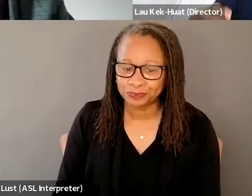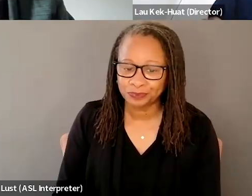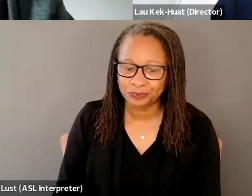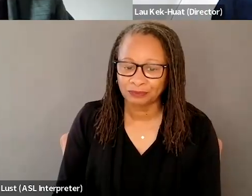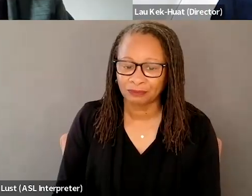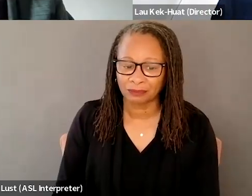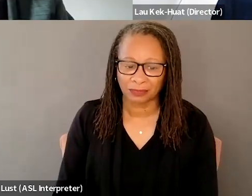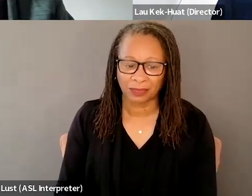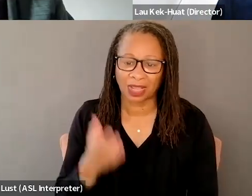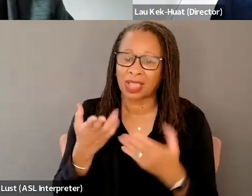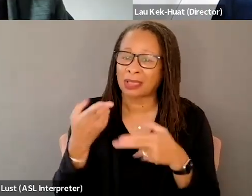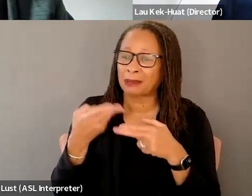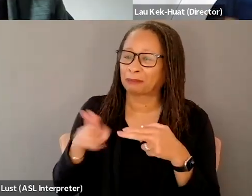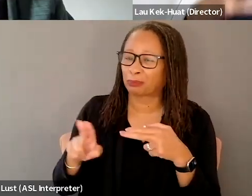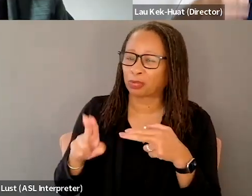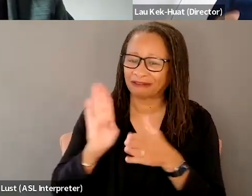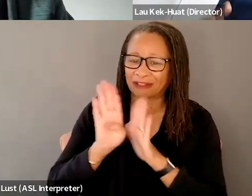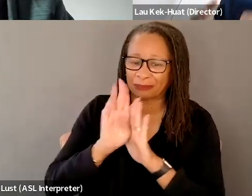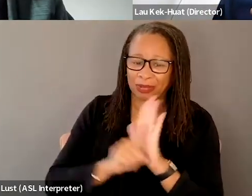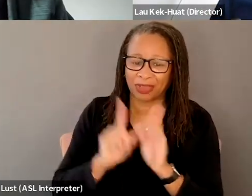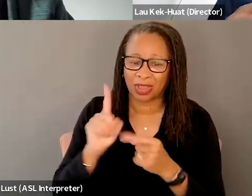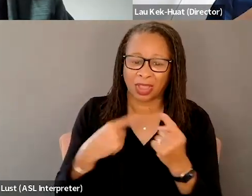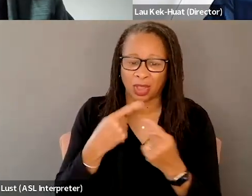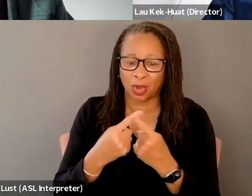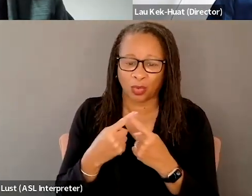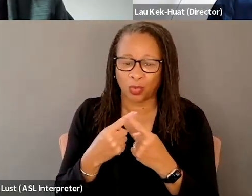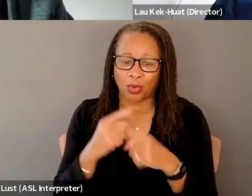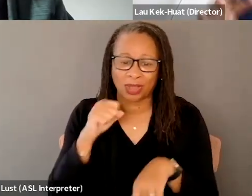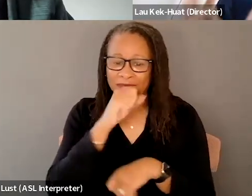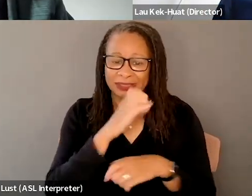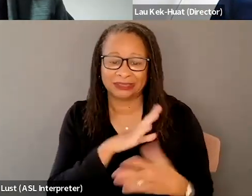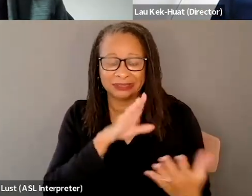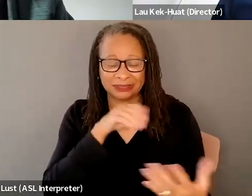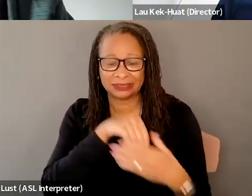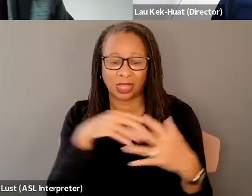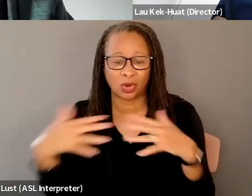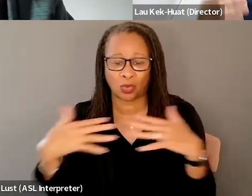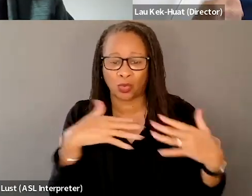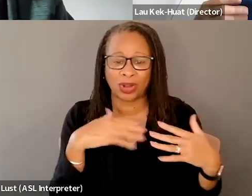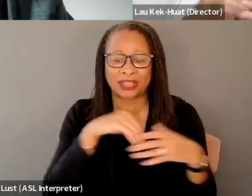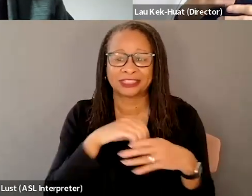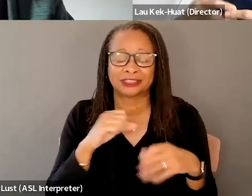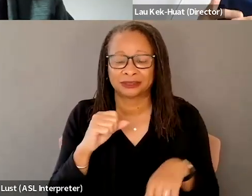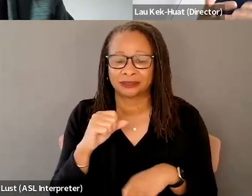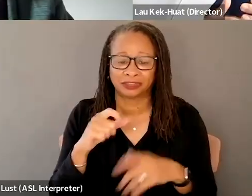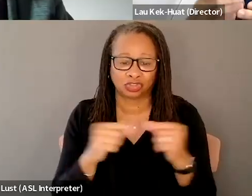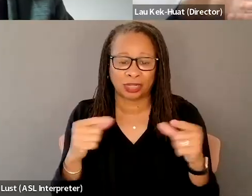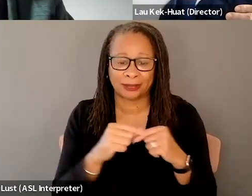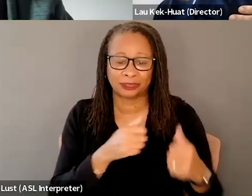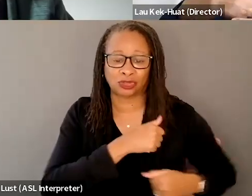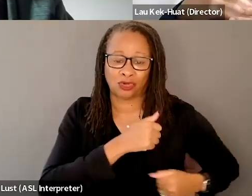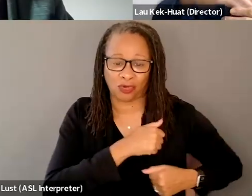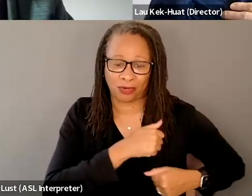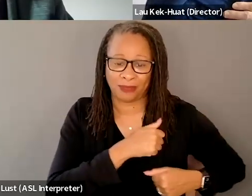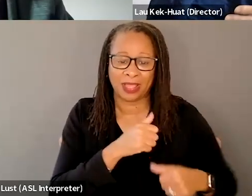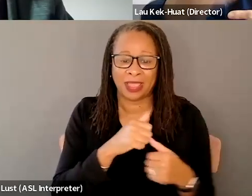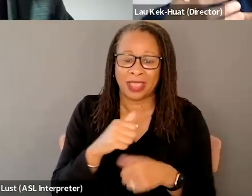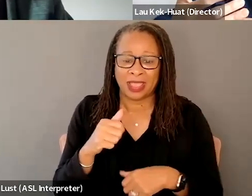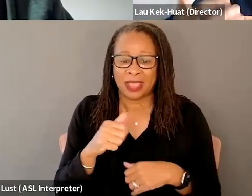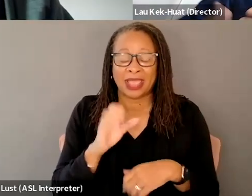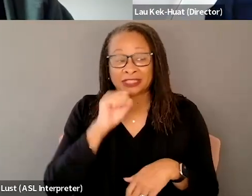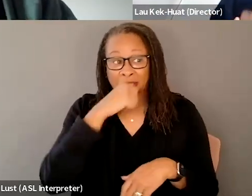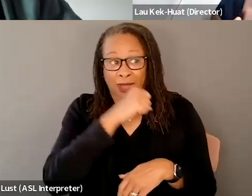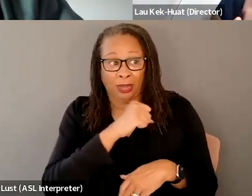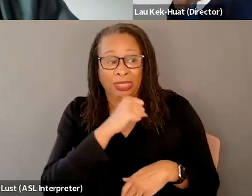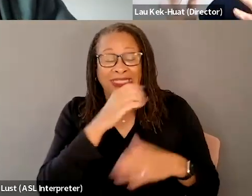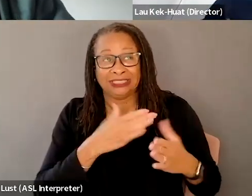bit background, like because when we mean Taiwanese involved in the Japan army, which means the Taiwanese before